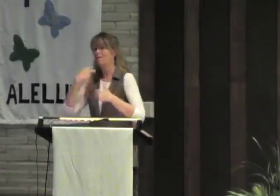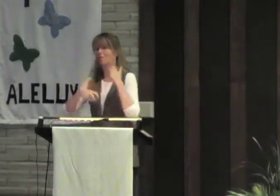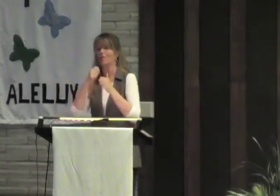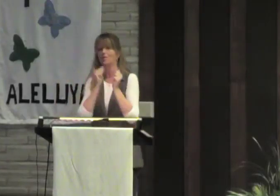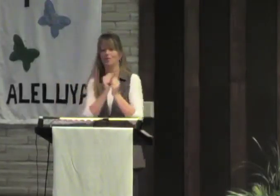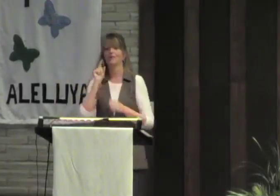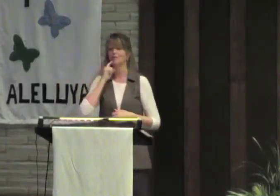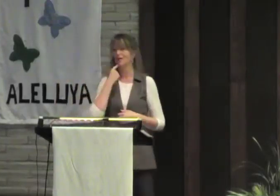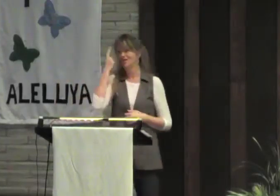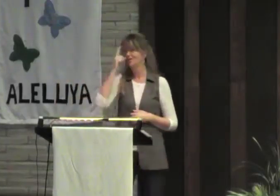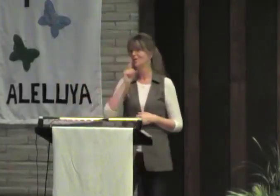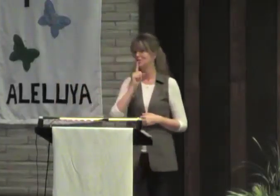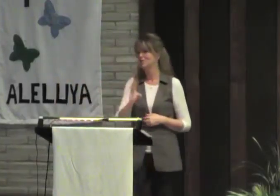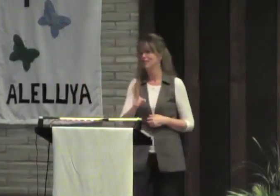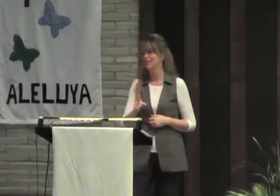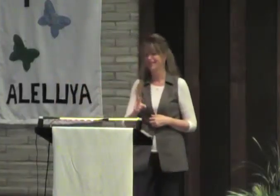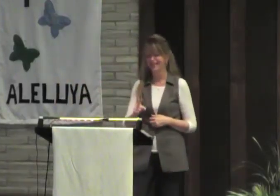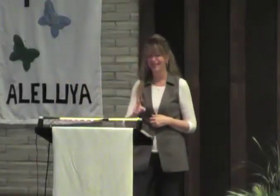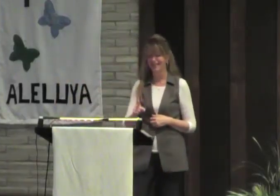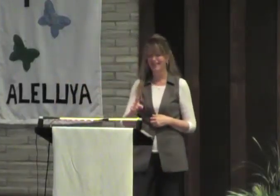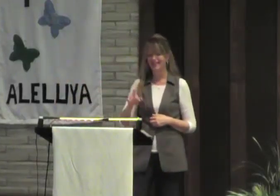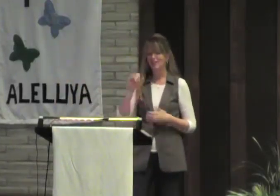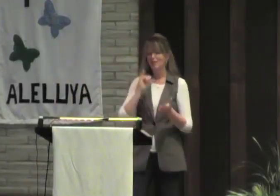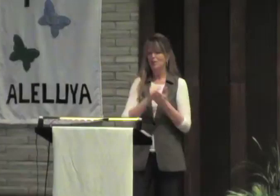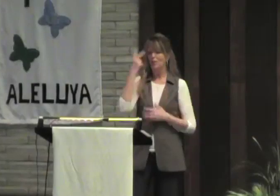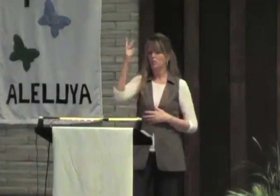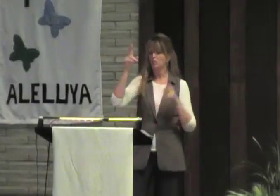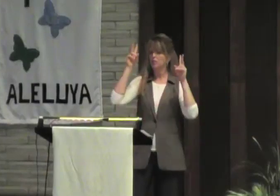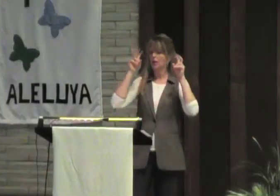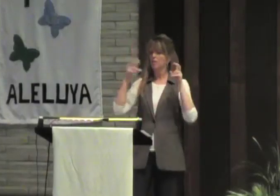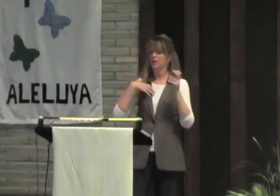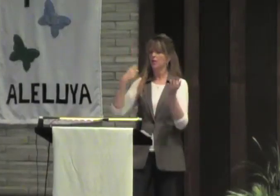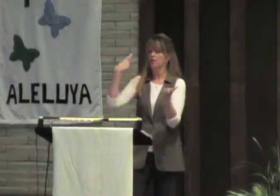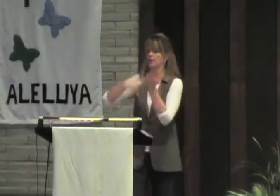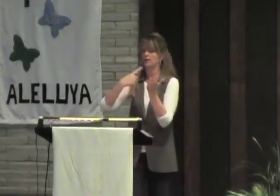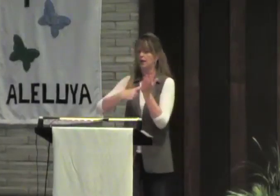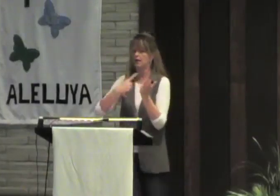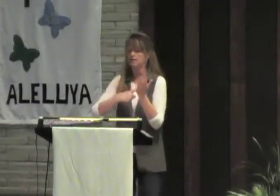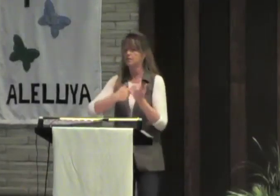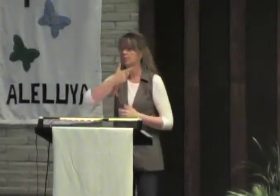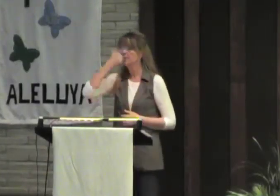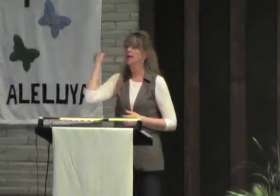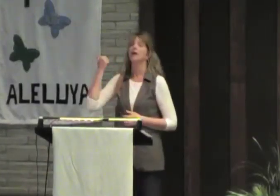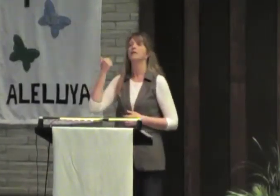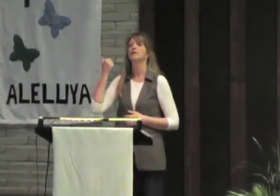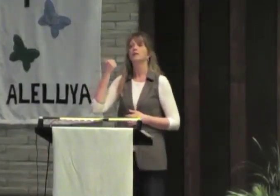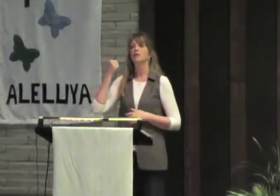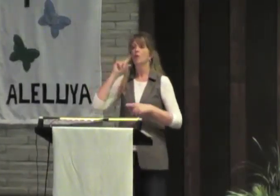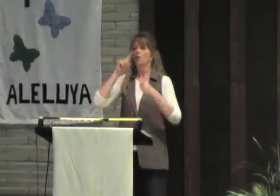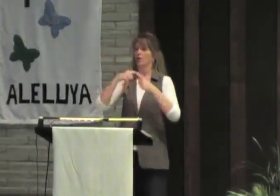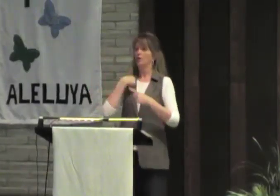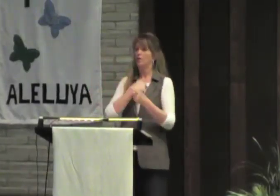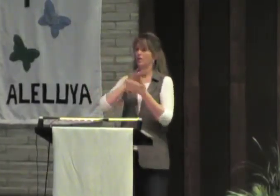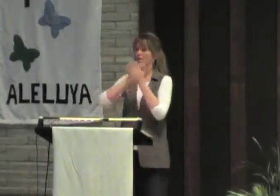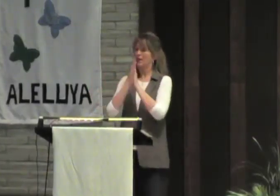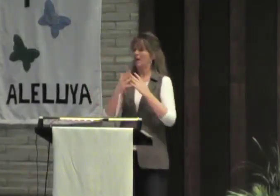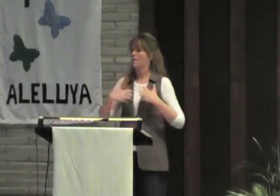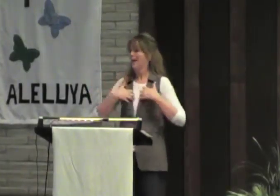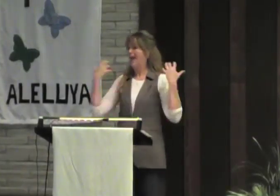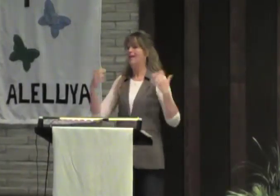We all do have a problem with jealousy, for sure. So those two types of anger I want to discuss, because when we